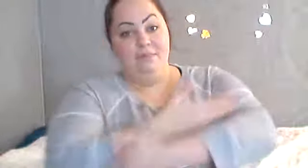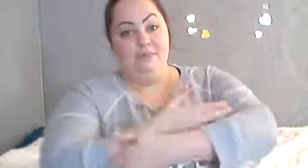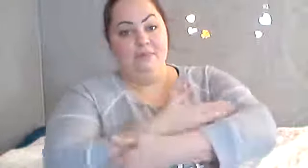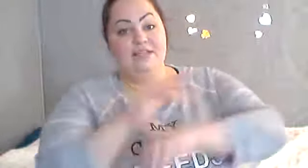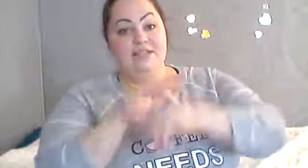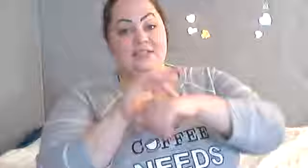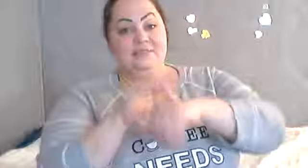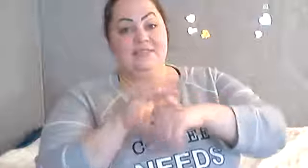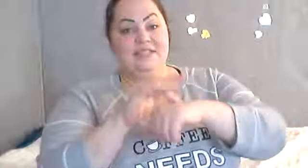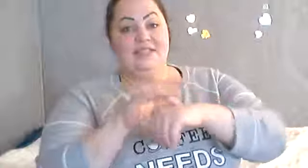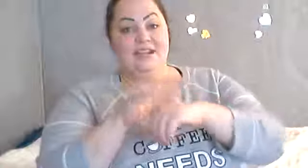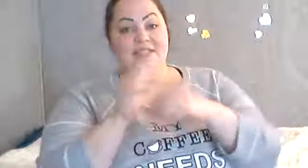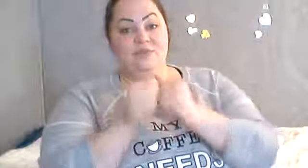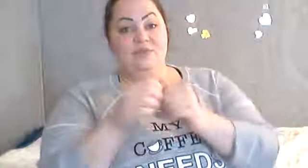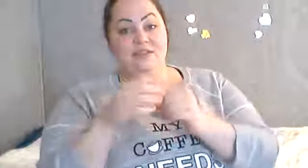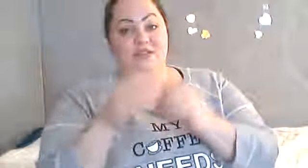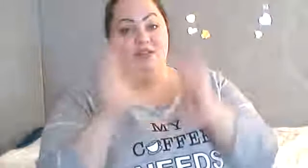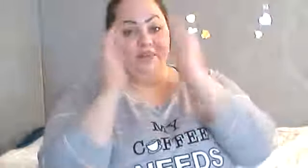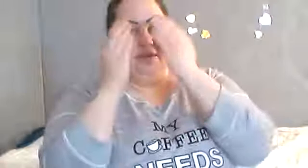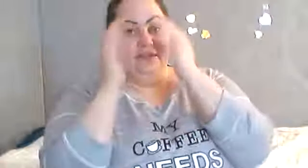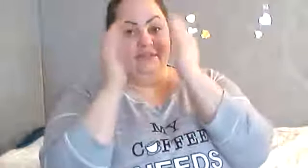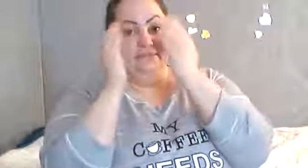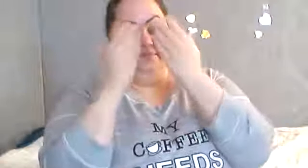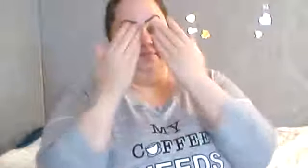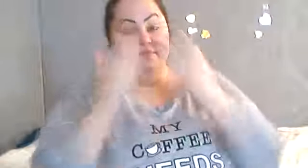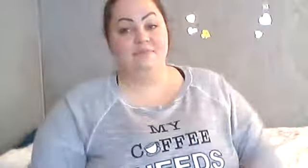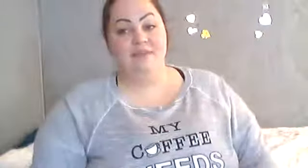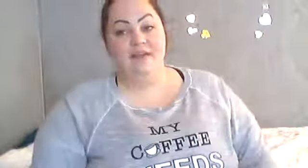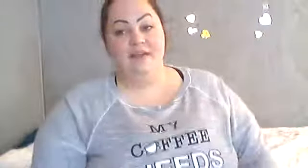My son is obsessed with Halloween.